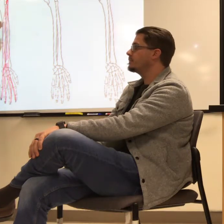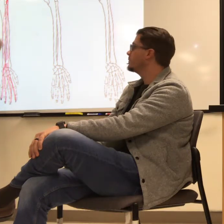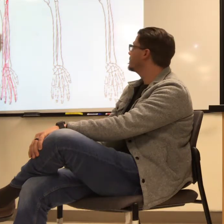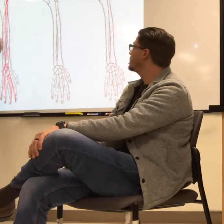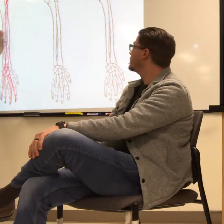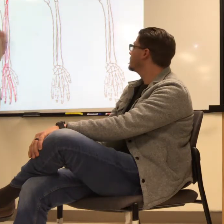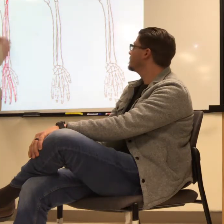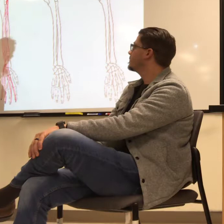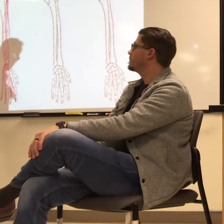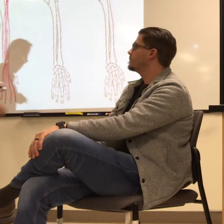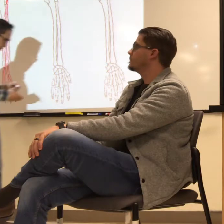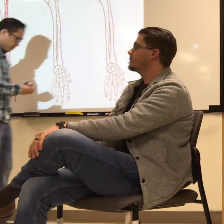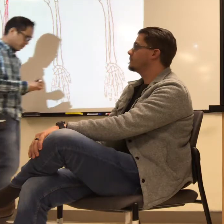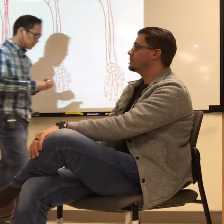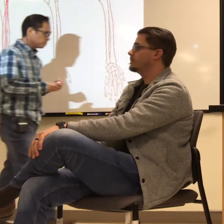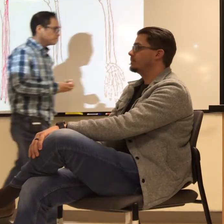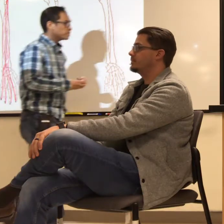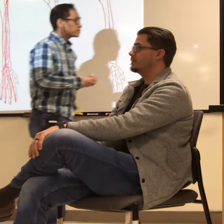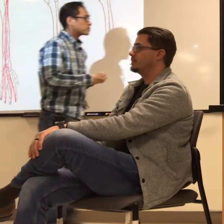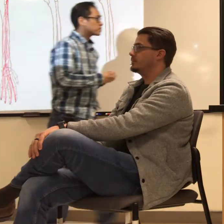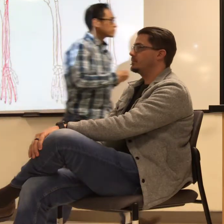So that is the extensor digitorum.